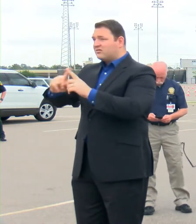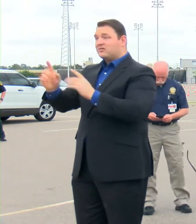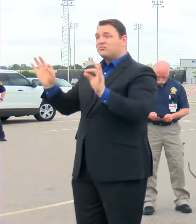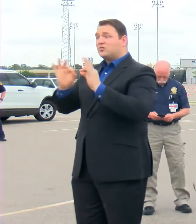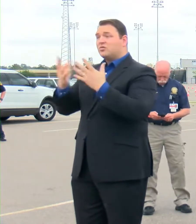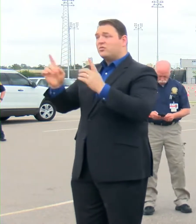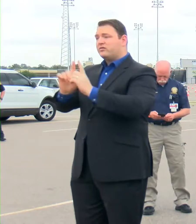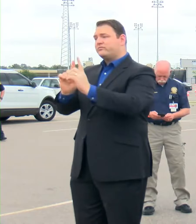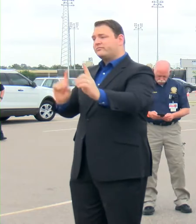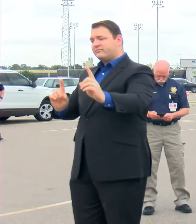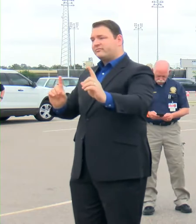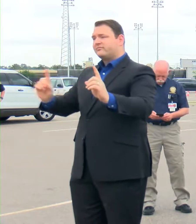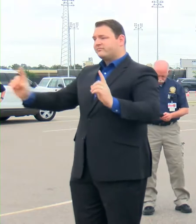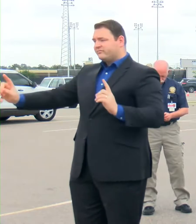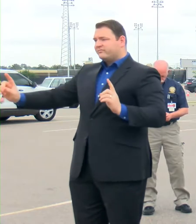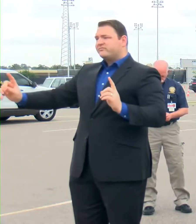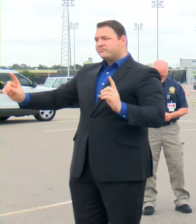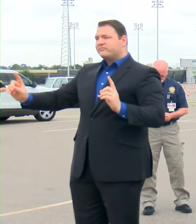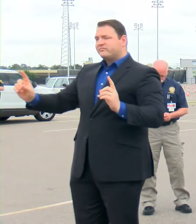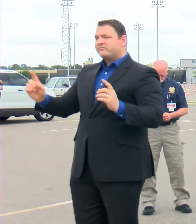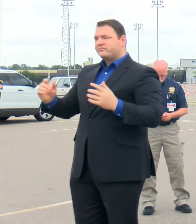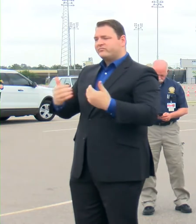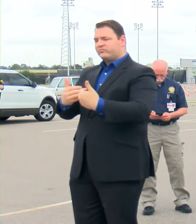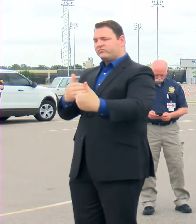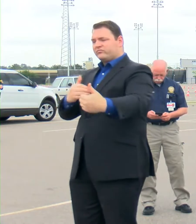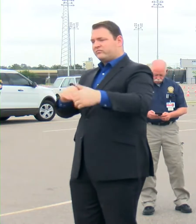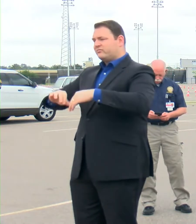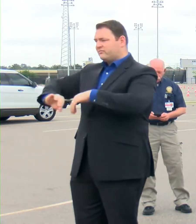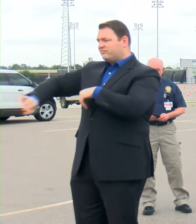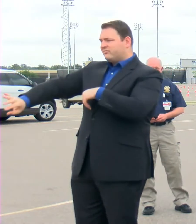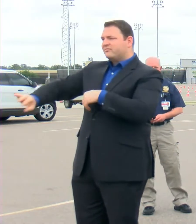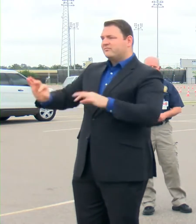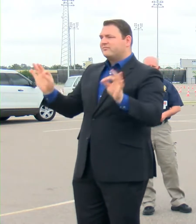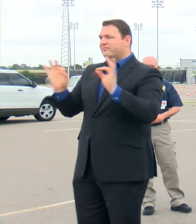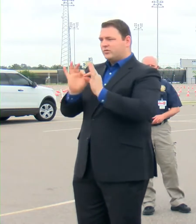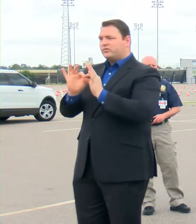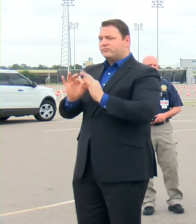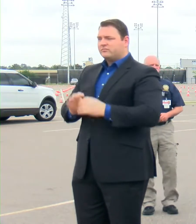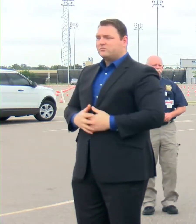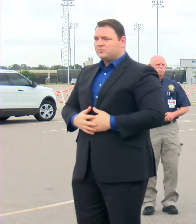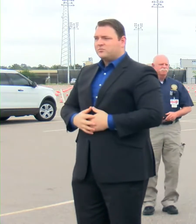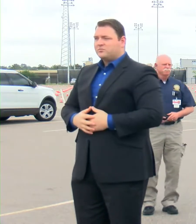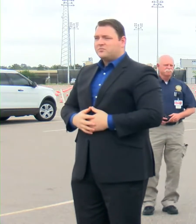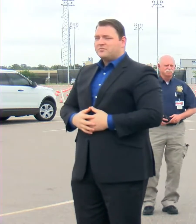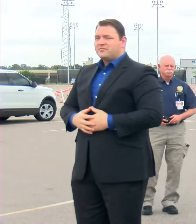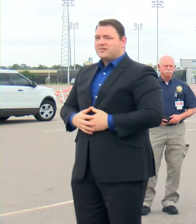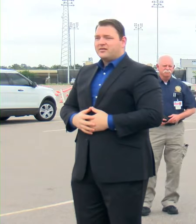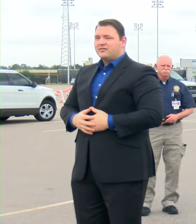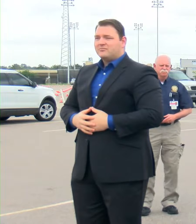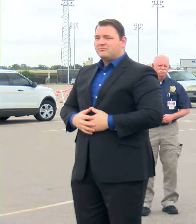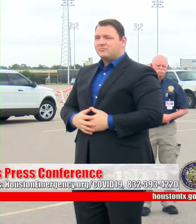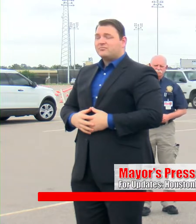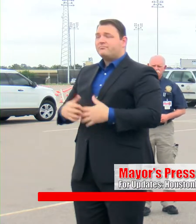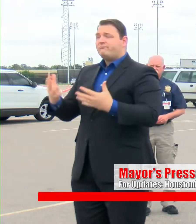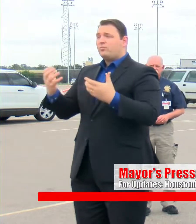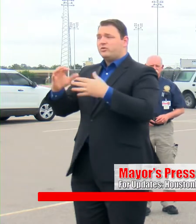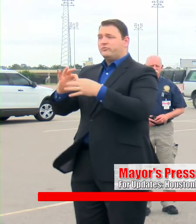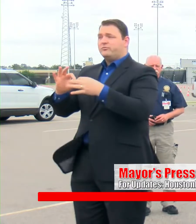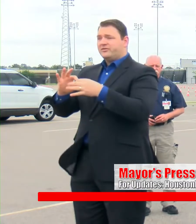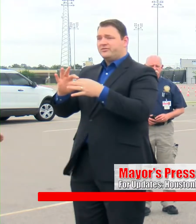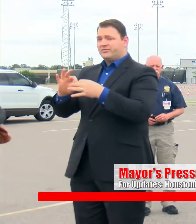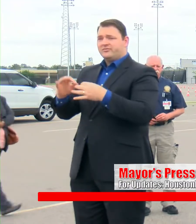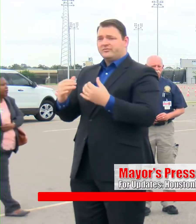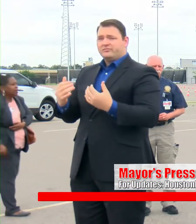social distancing aspect of this whole situation. I think I do want to mention, since this is the first of the